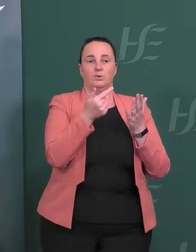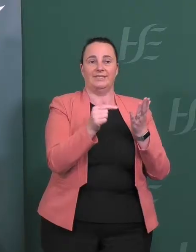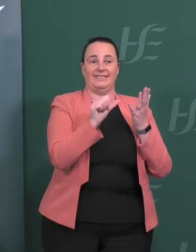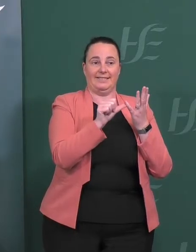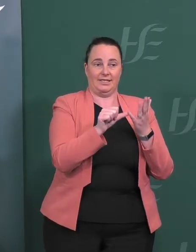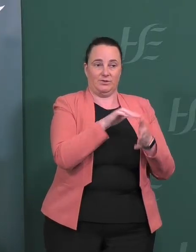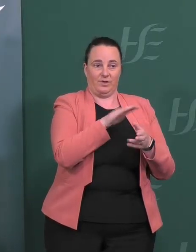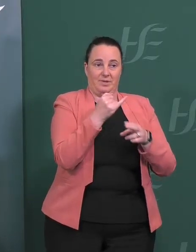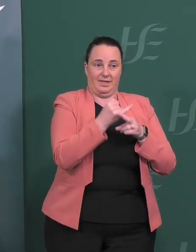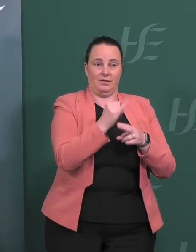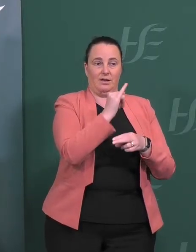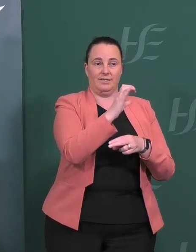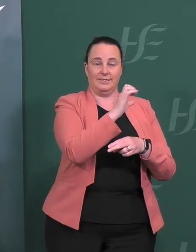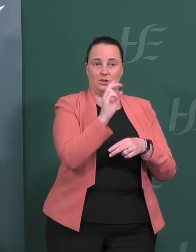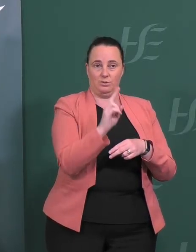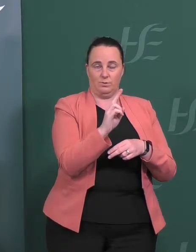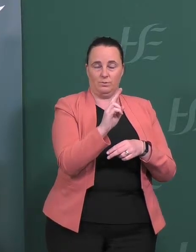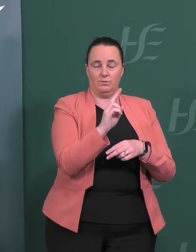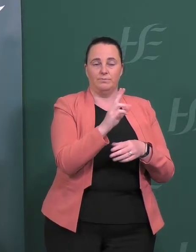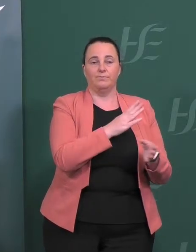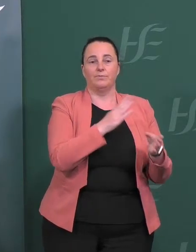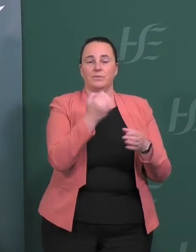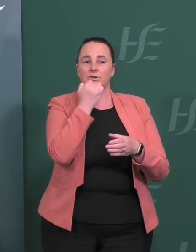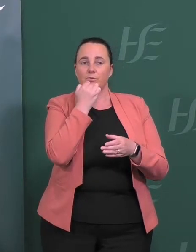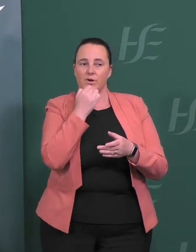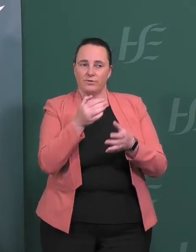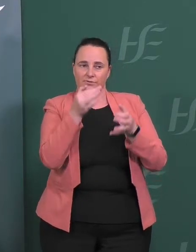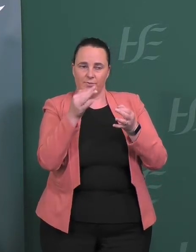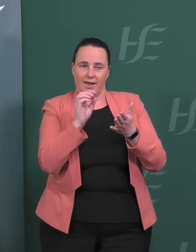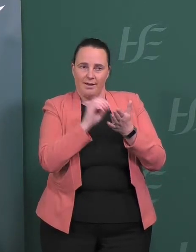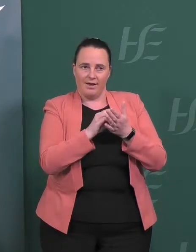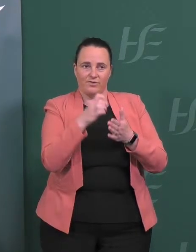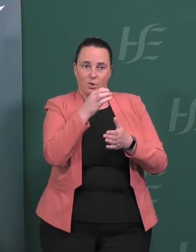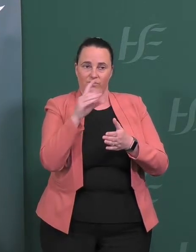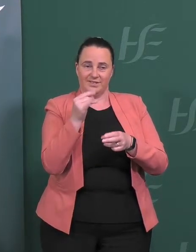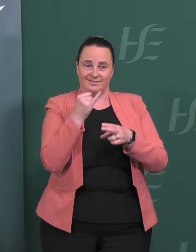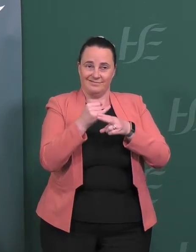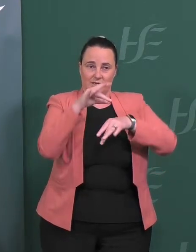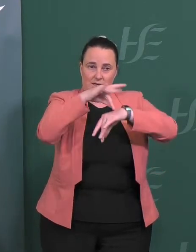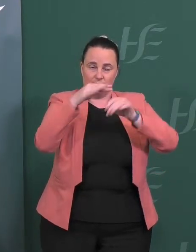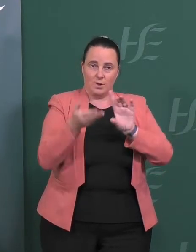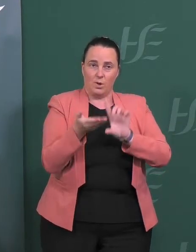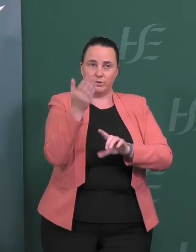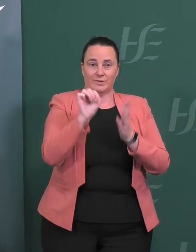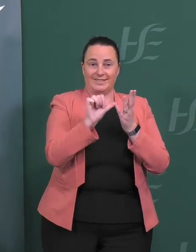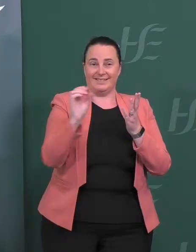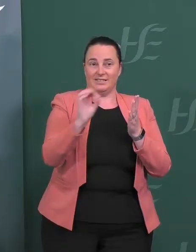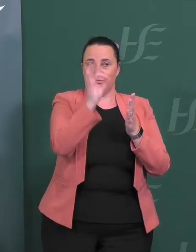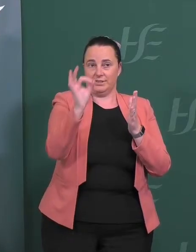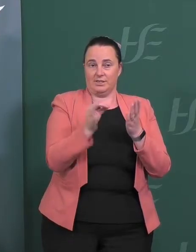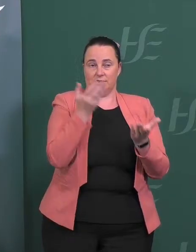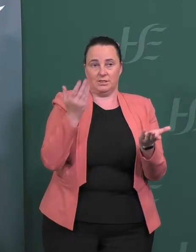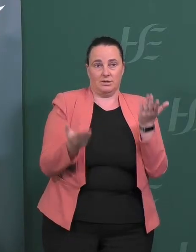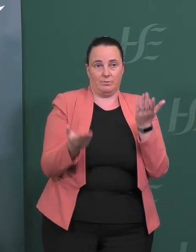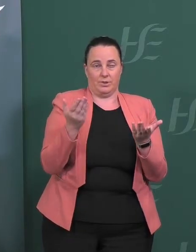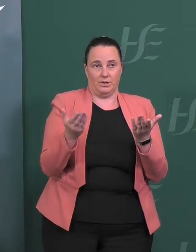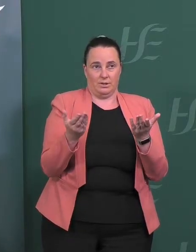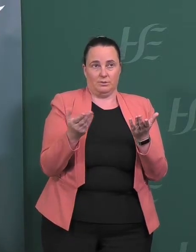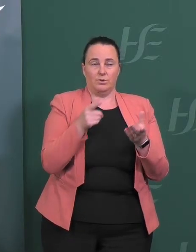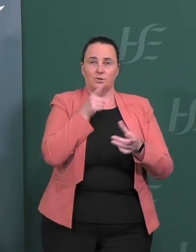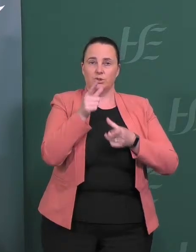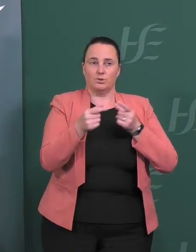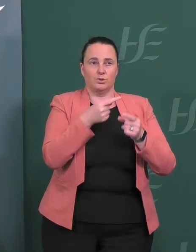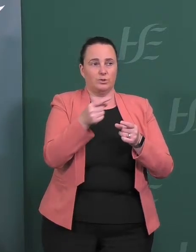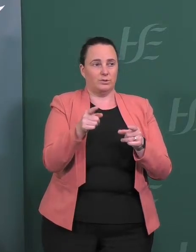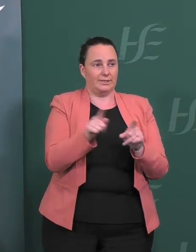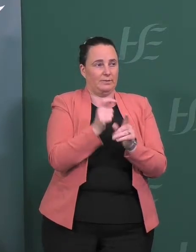in ICU. The number of confirmed patients with COVID in hospitals is up 60% compared to when we were talking